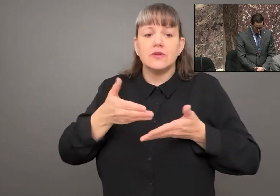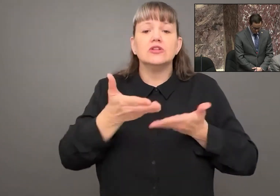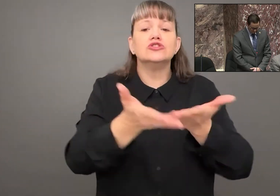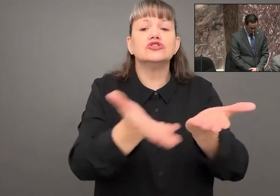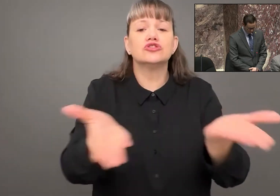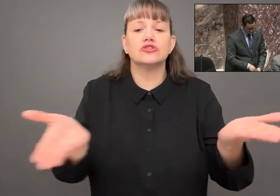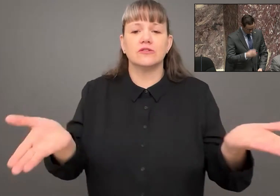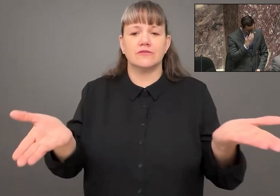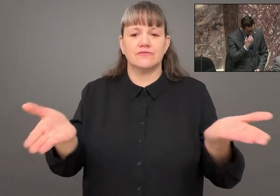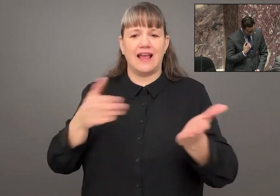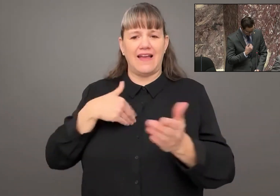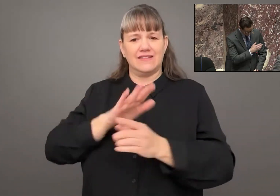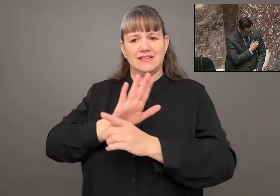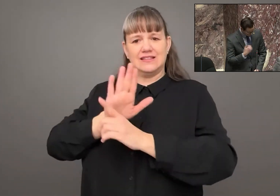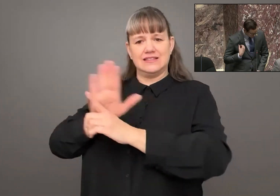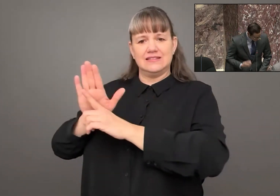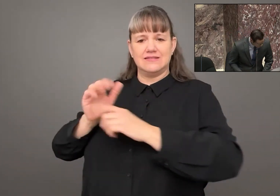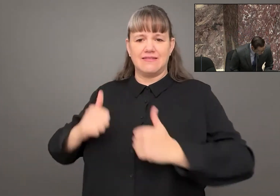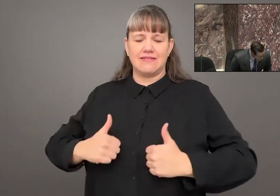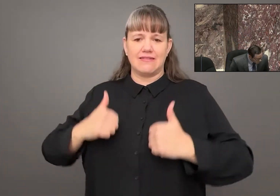amen.